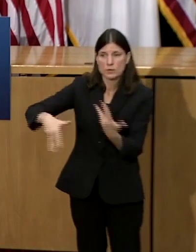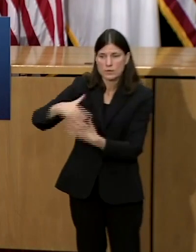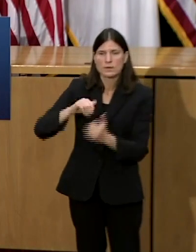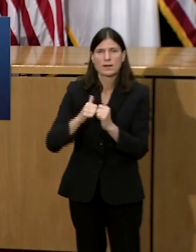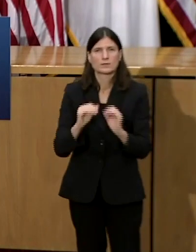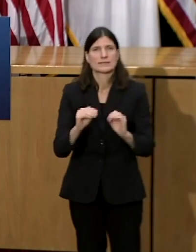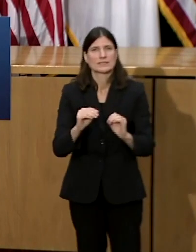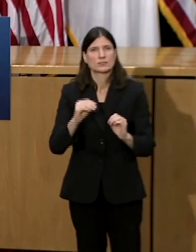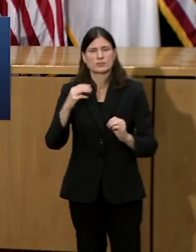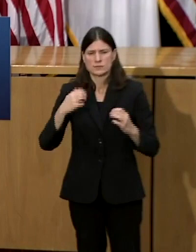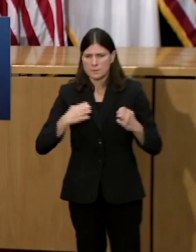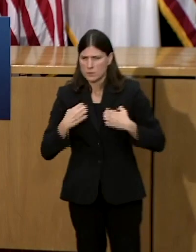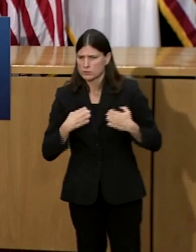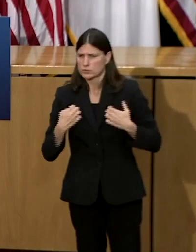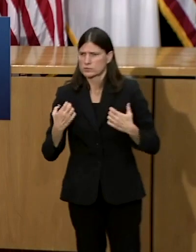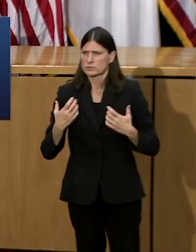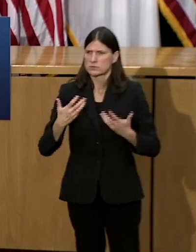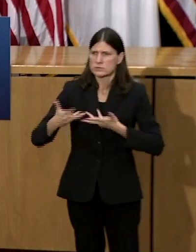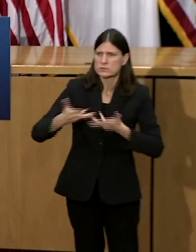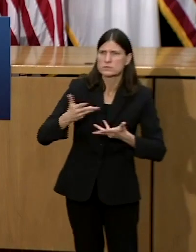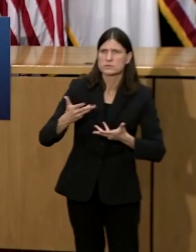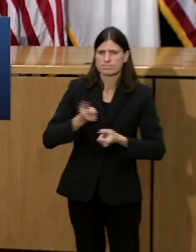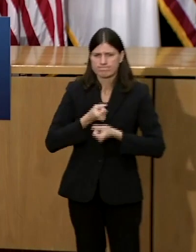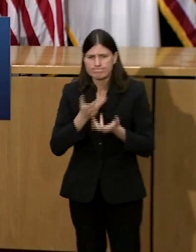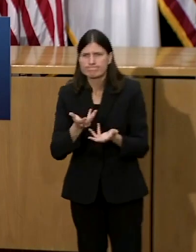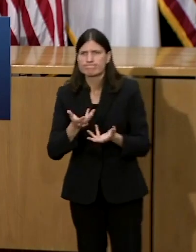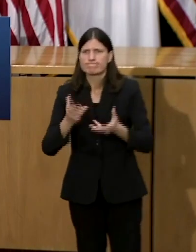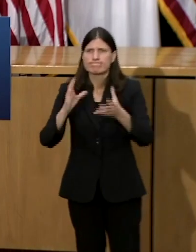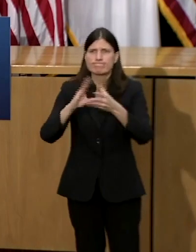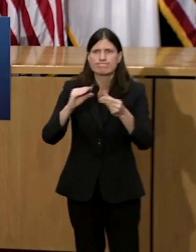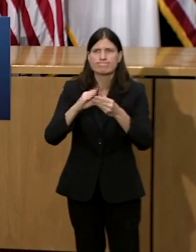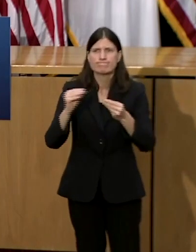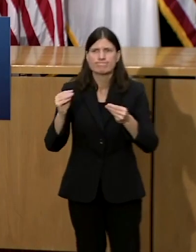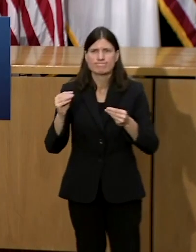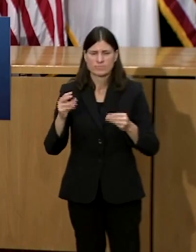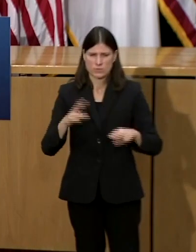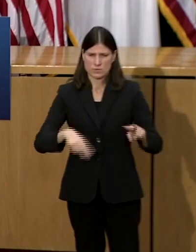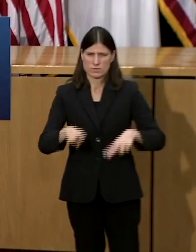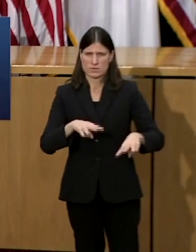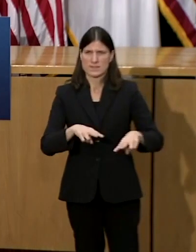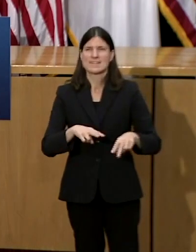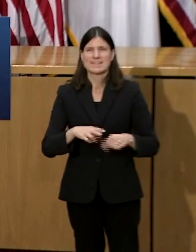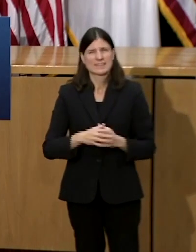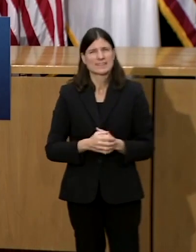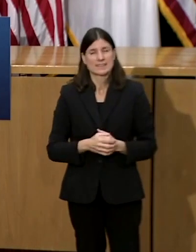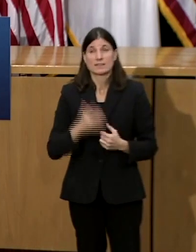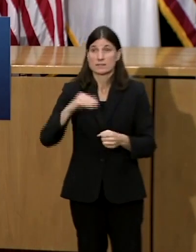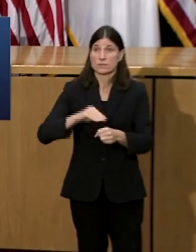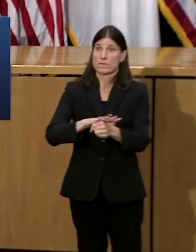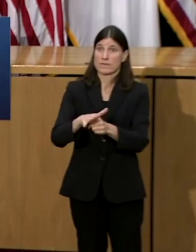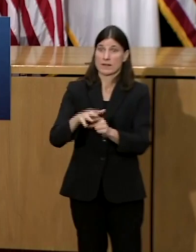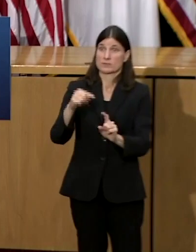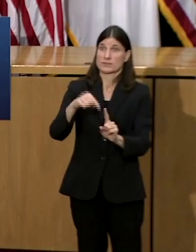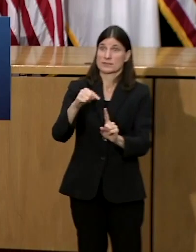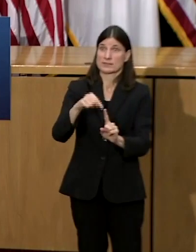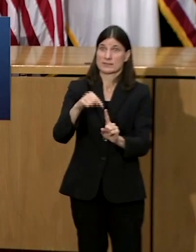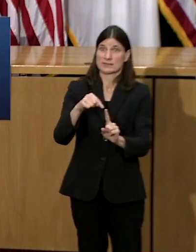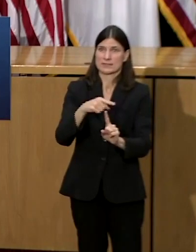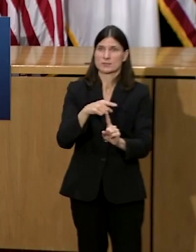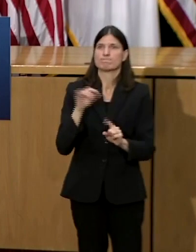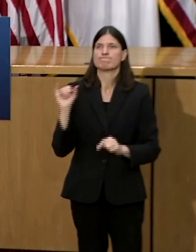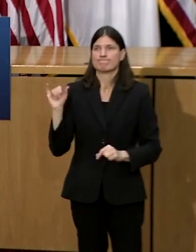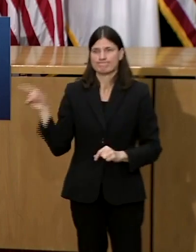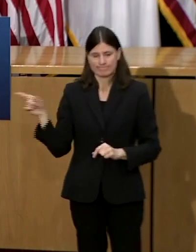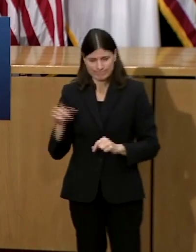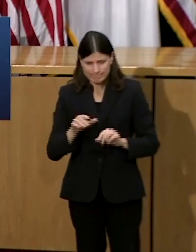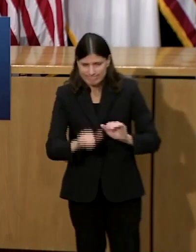infection, but youth who attend school and who are reminded gently to wear masks, socially distance, and wash their hands may actually be much